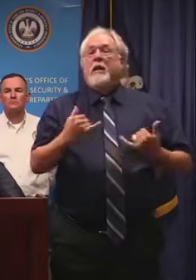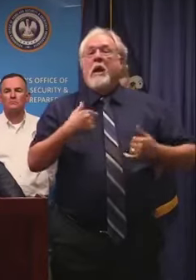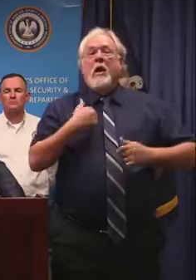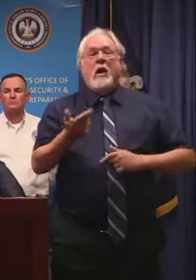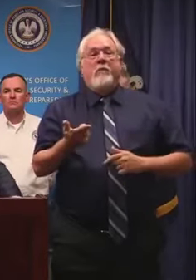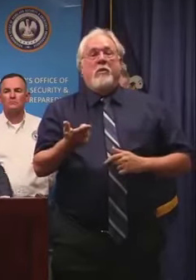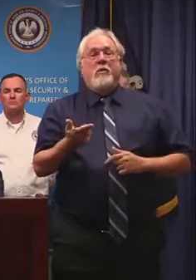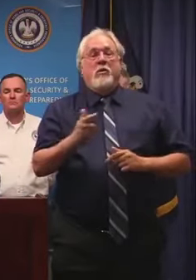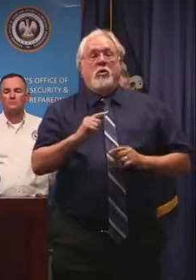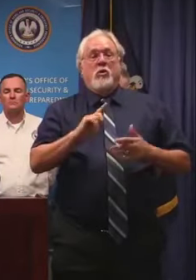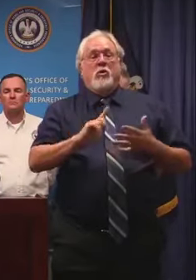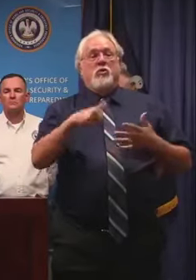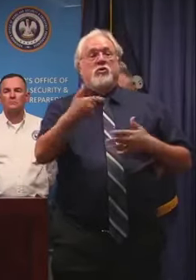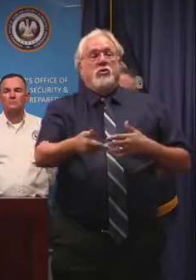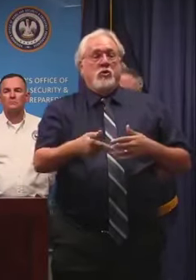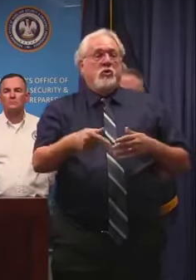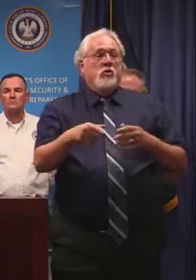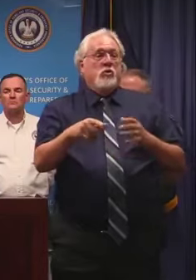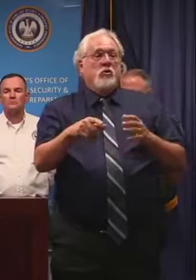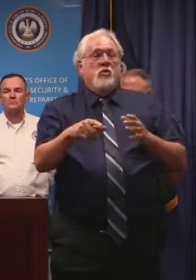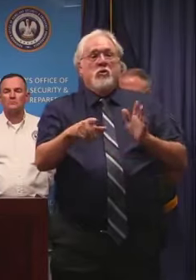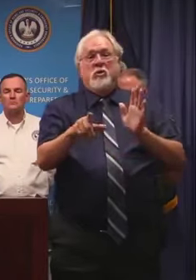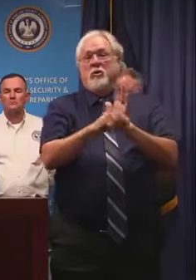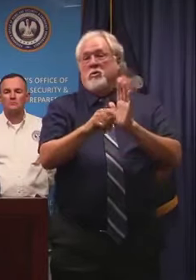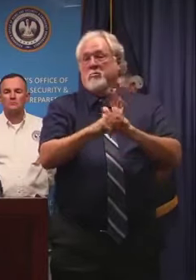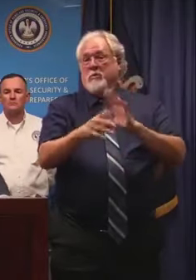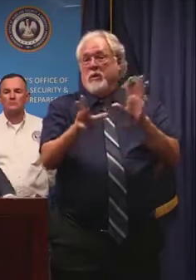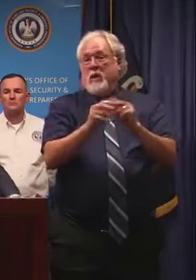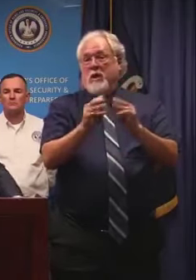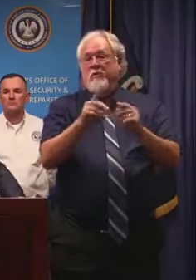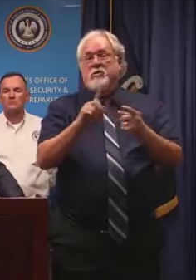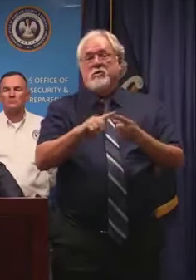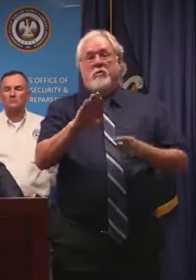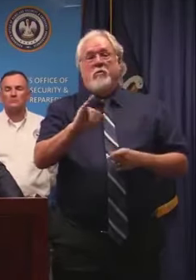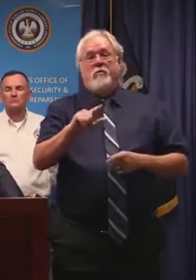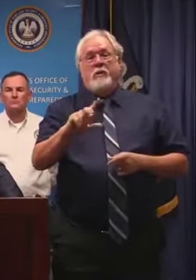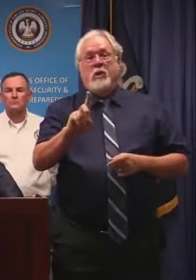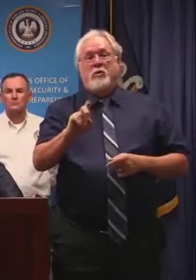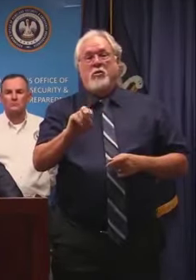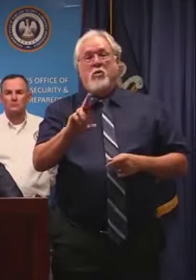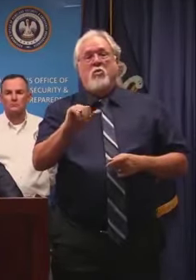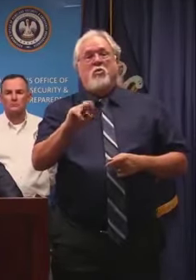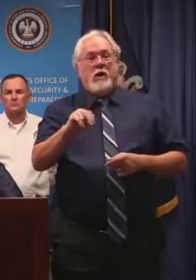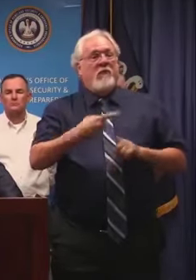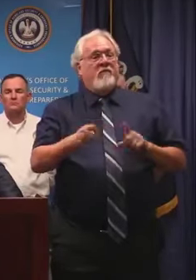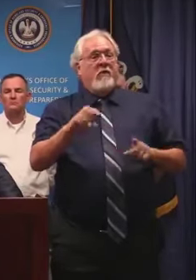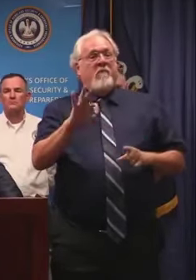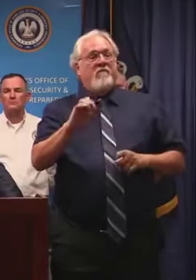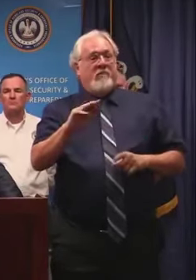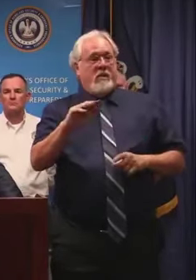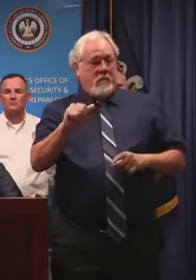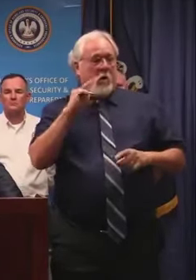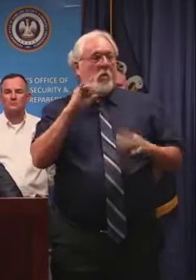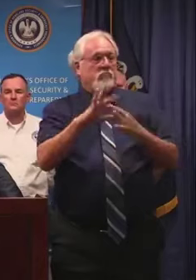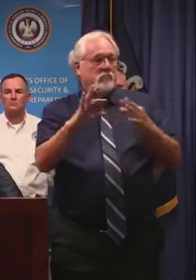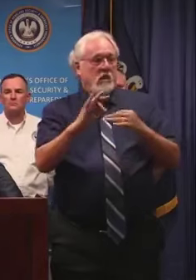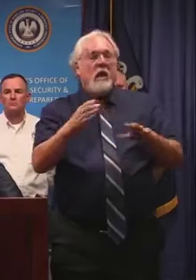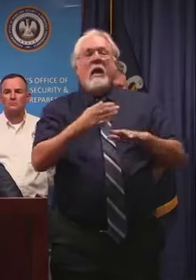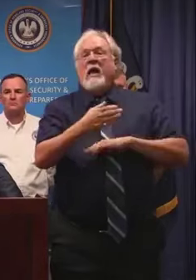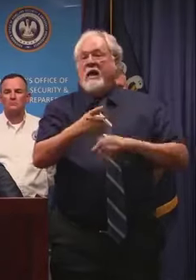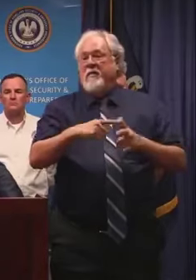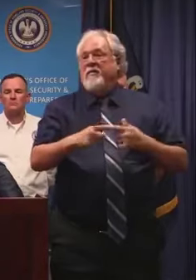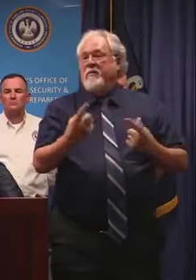going to turn the press conference over to Bill Durant of FEMA, and he will address you all, after which we